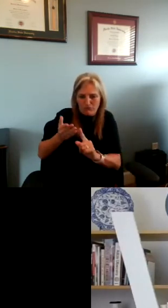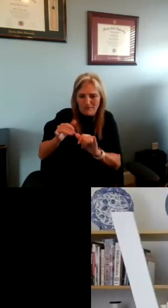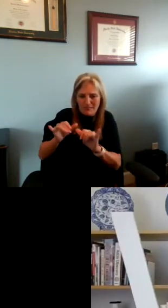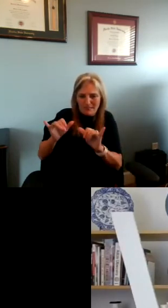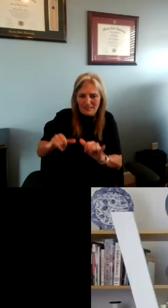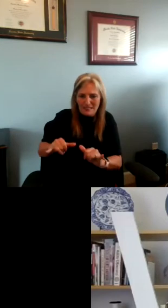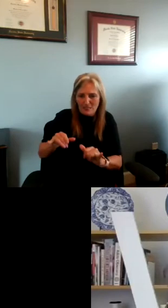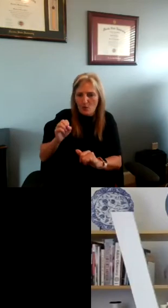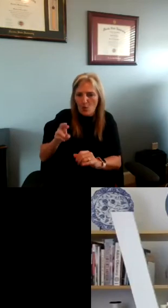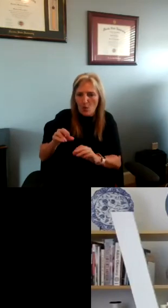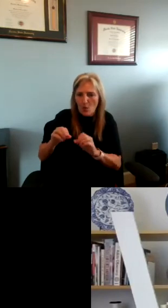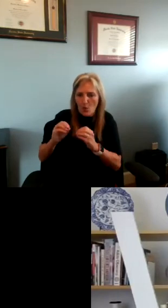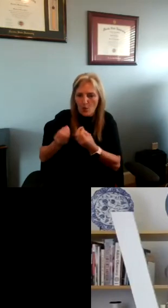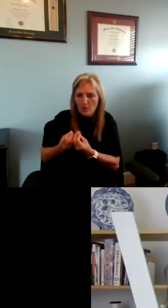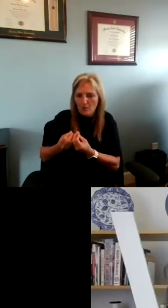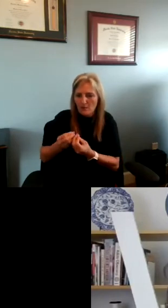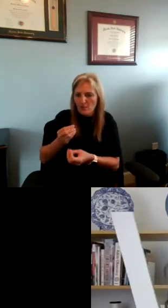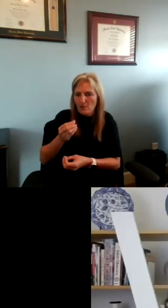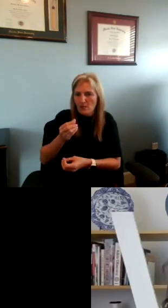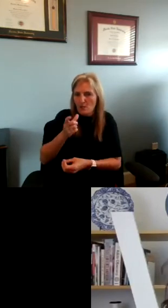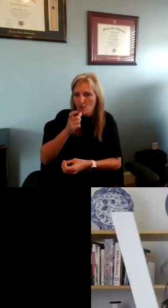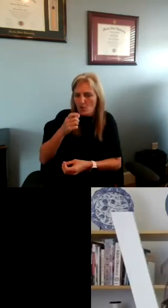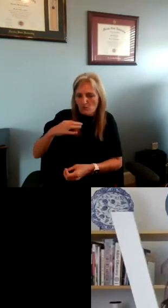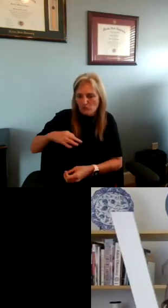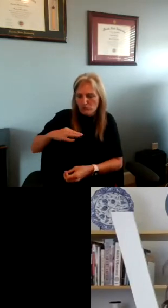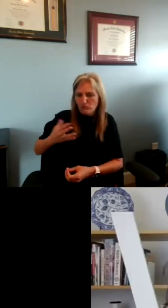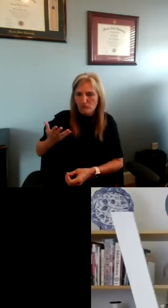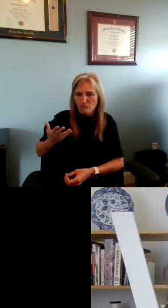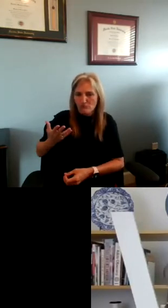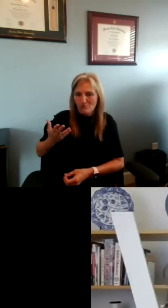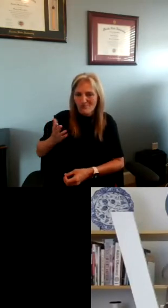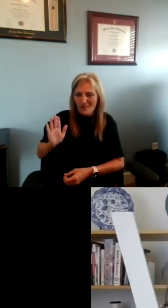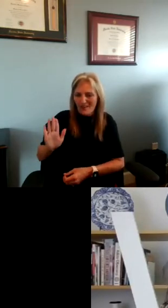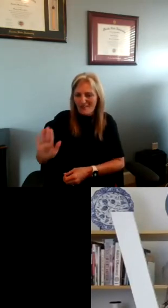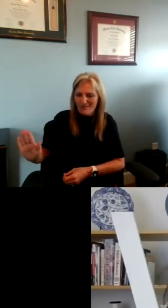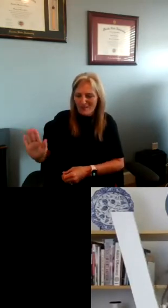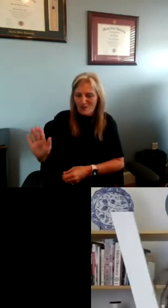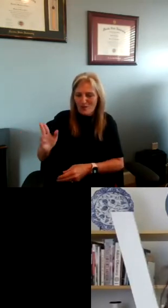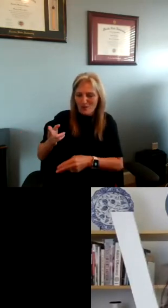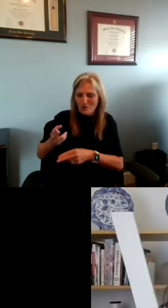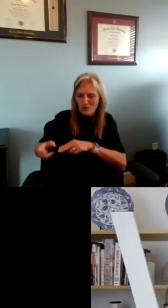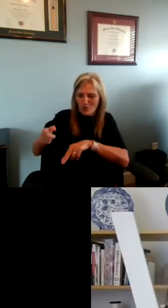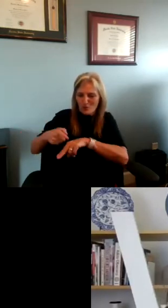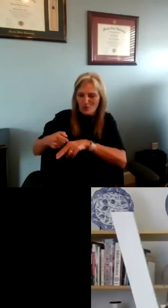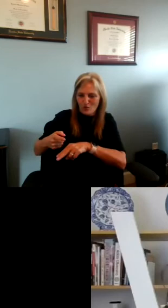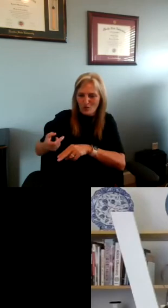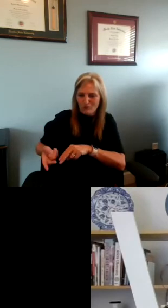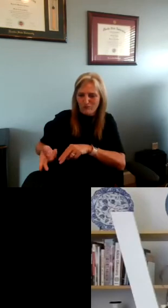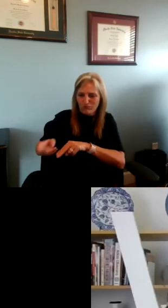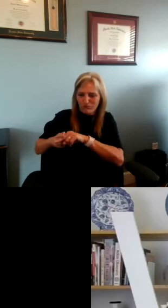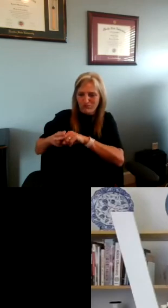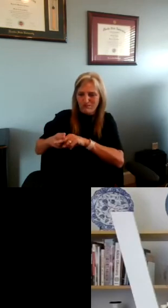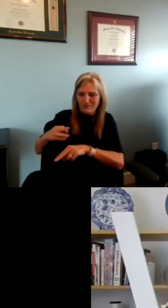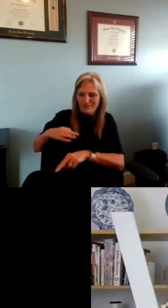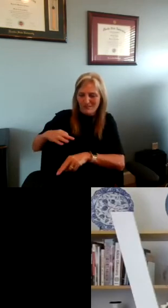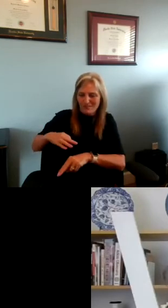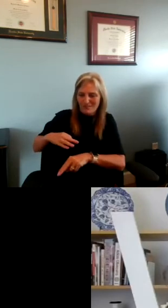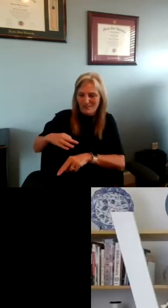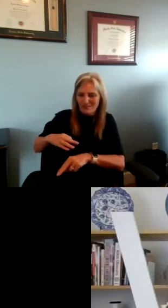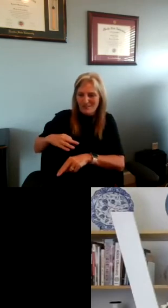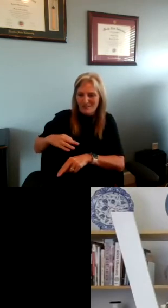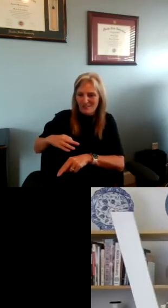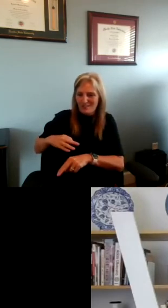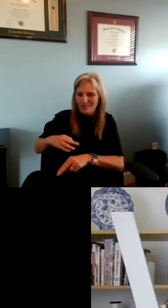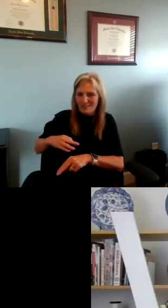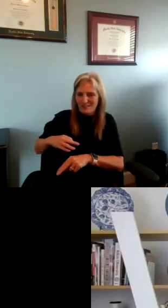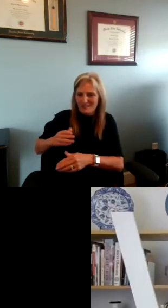these organizations, that you know, their short-term gains are actually undermining long-term prosperity?